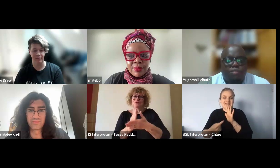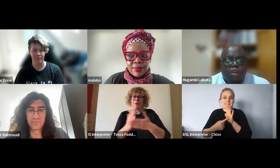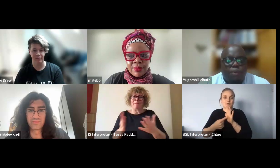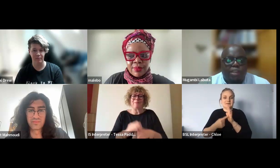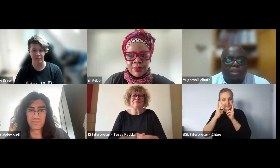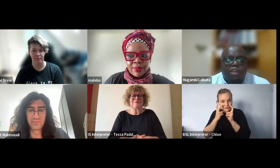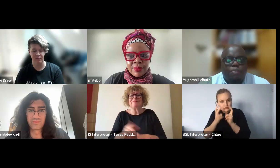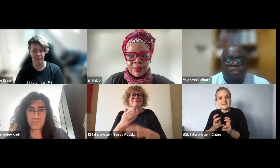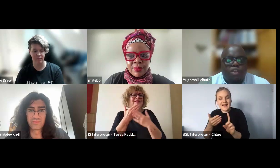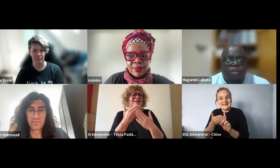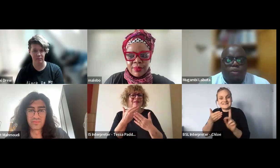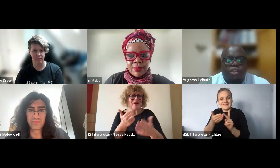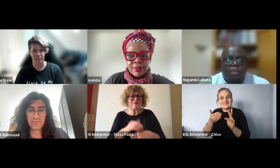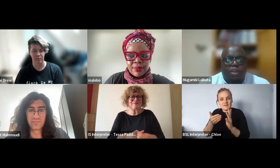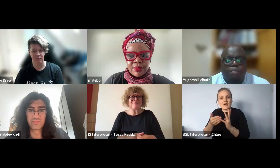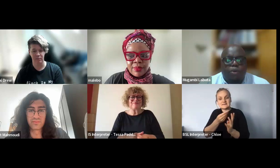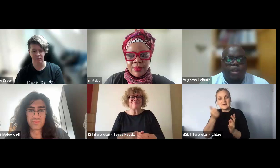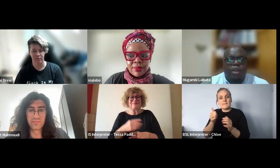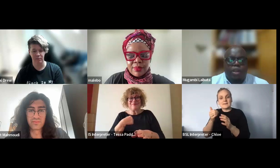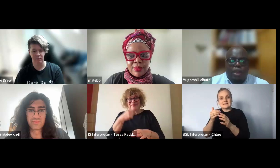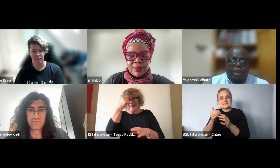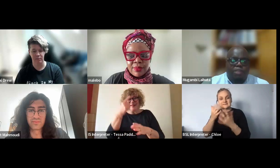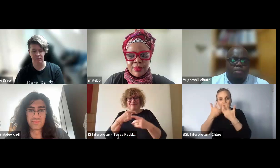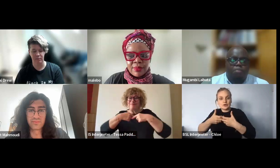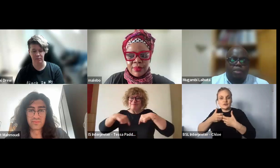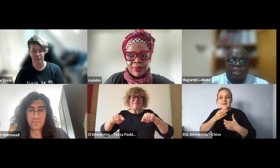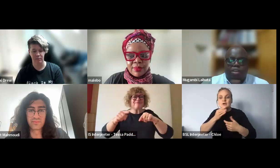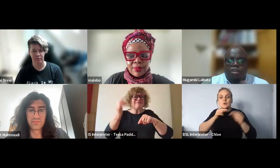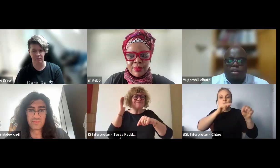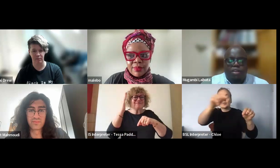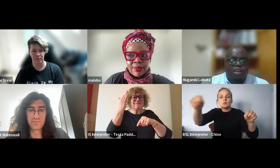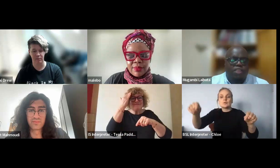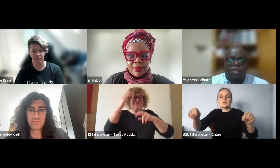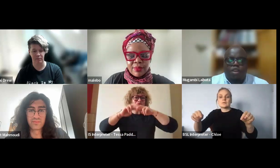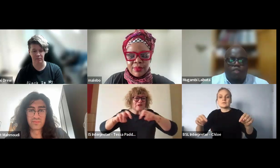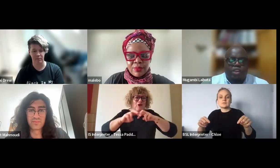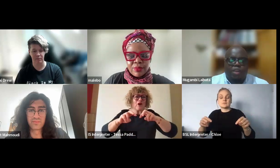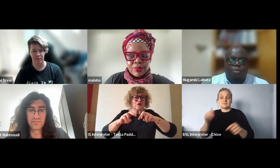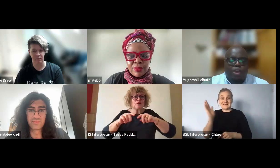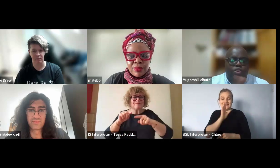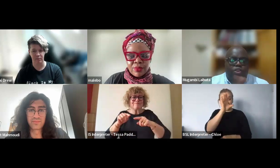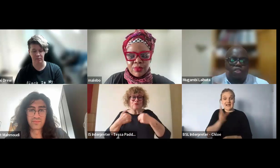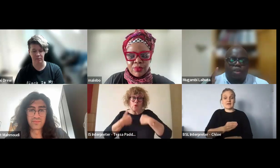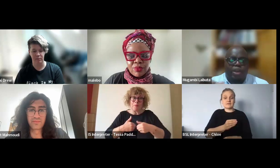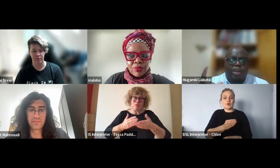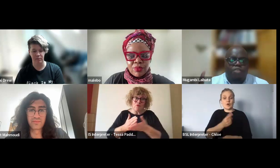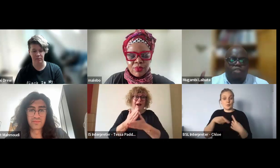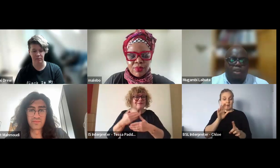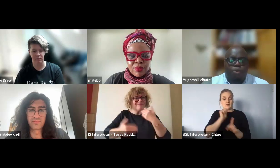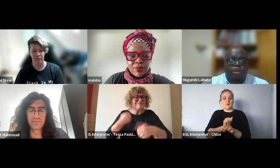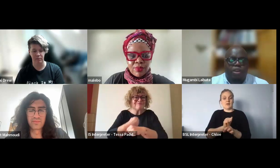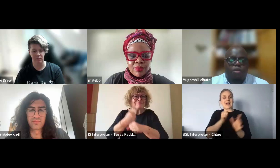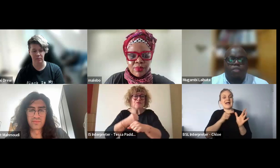and identify where some of these technologies are being deployed. Like has been presented in East Africa, for example, we are not yet here where AI